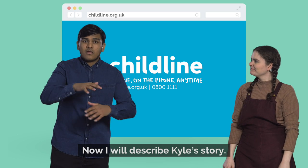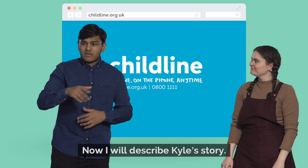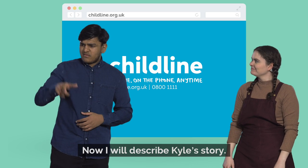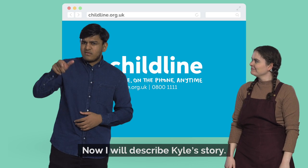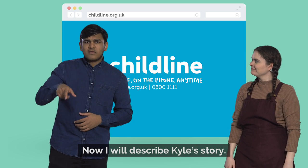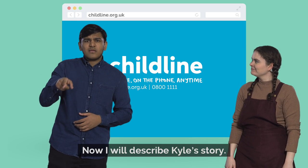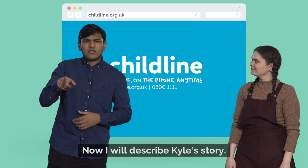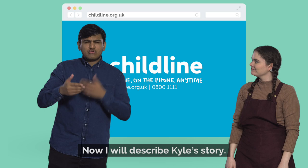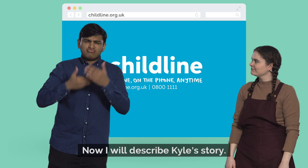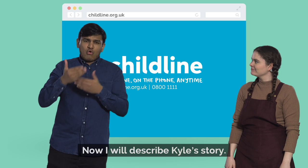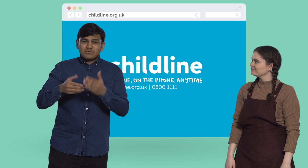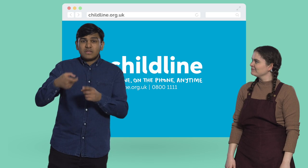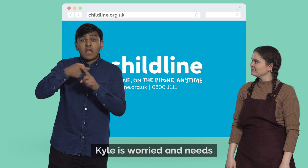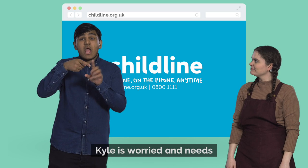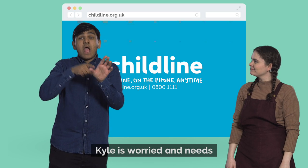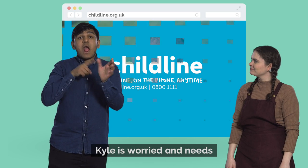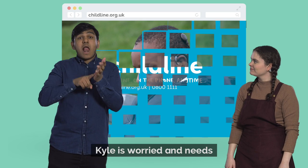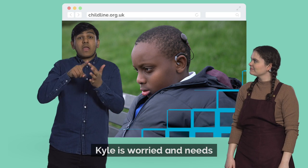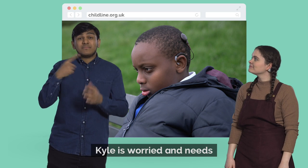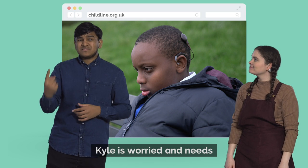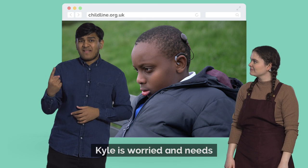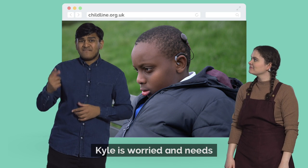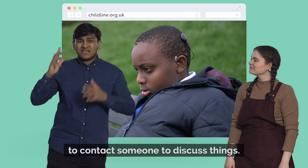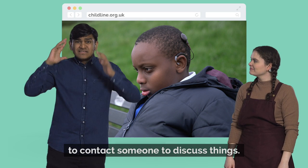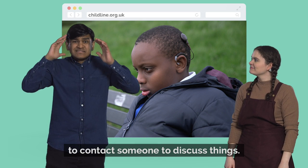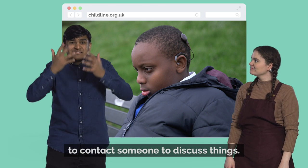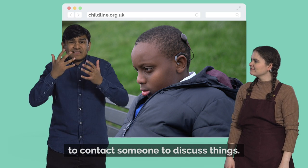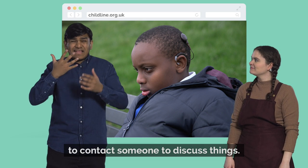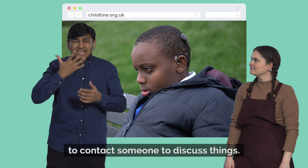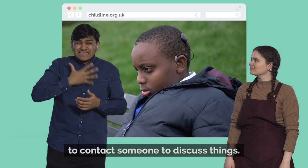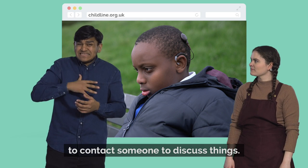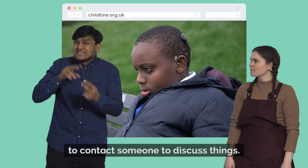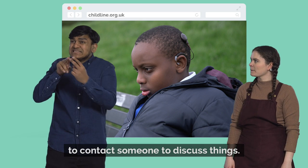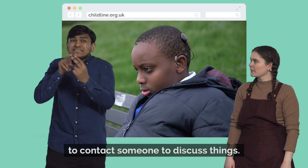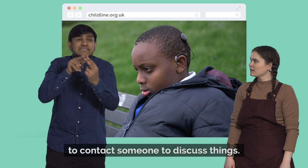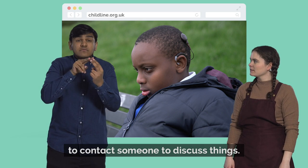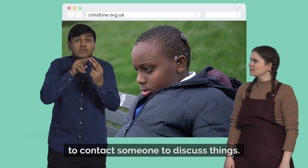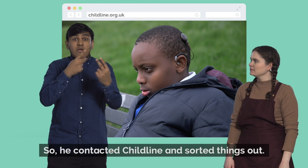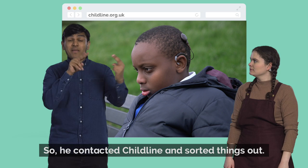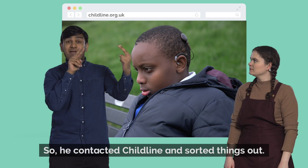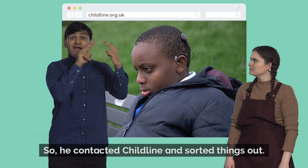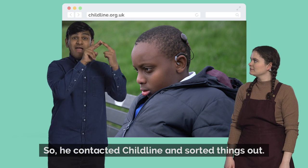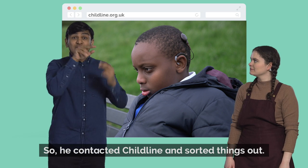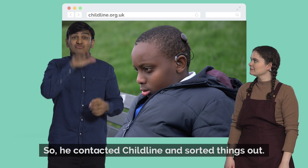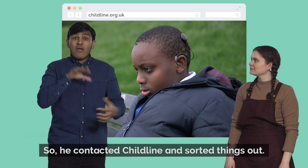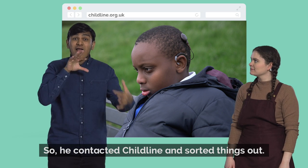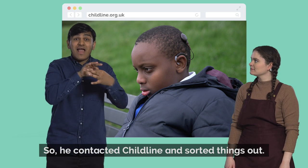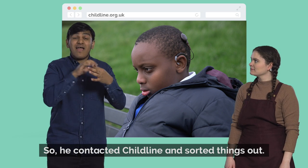Now I'll describe Kyle's story. Kyle is worried and needs to contact someone to discuss things. So he contacted Childline